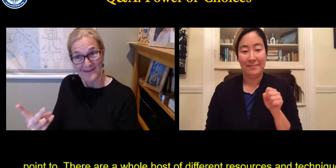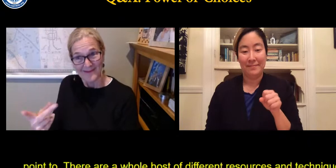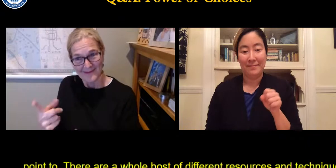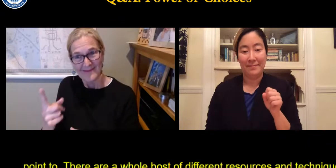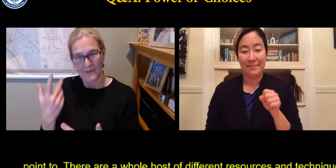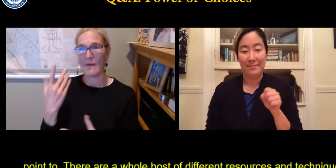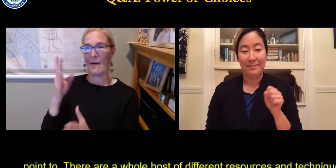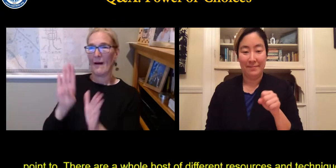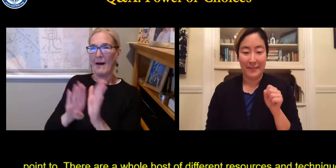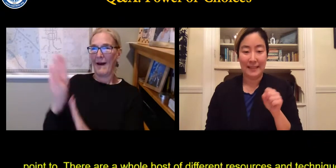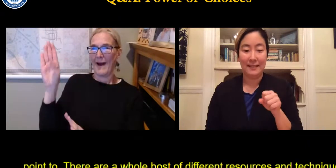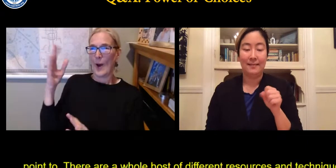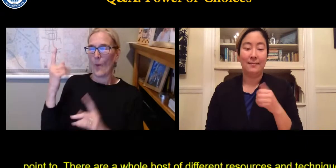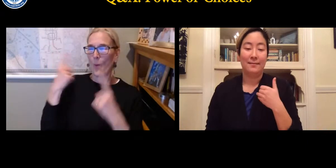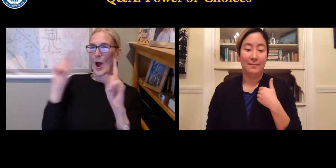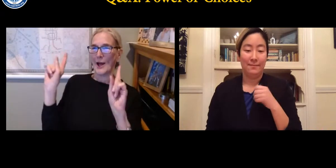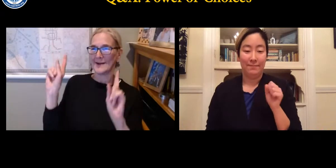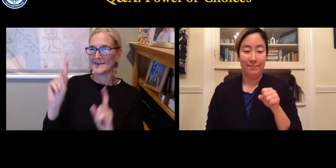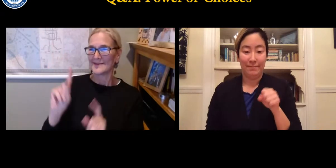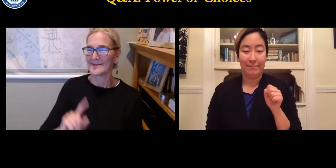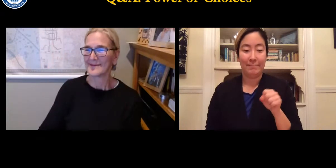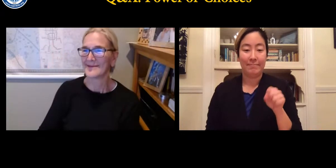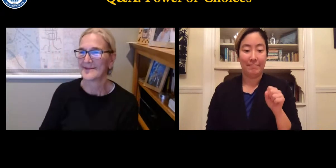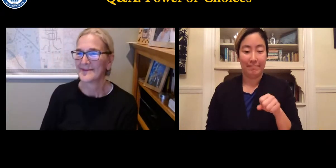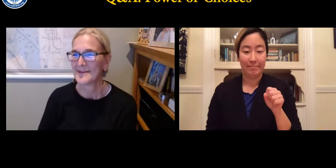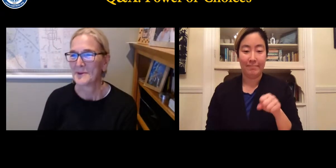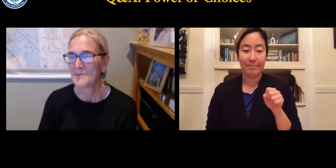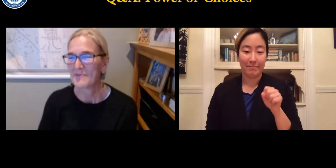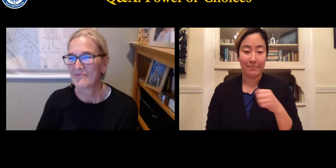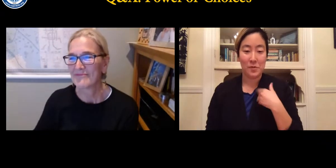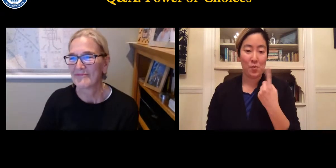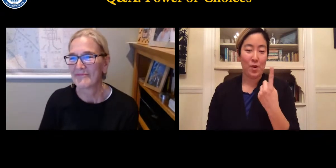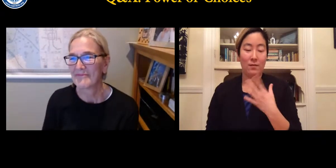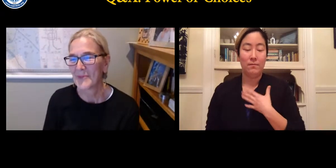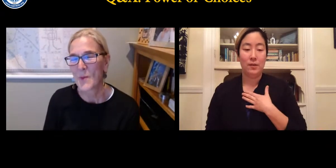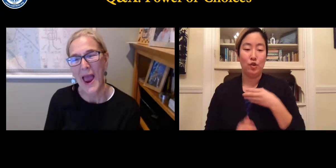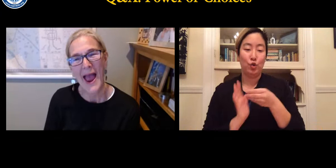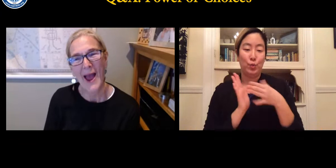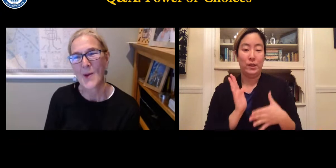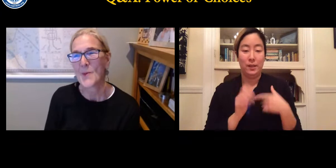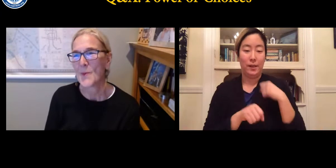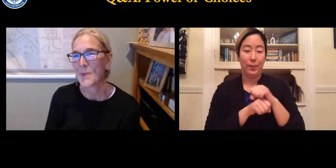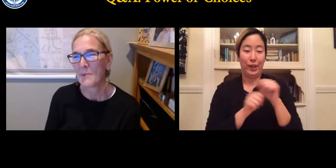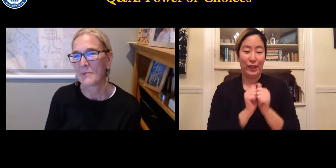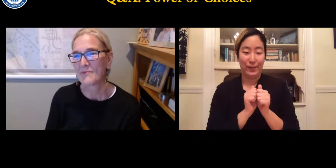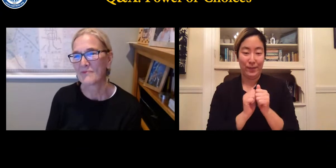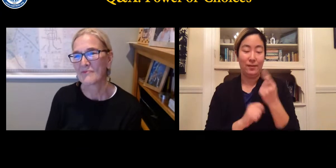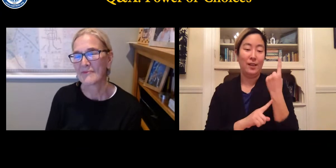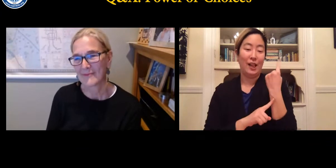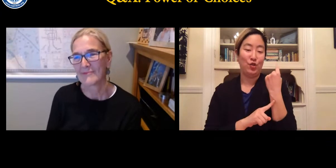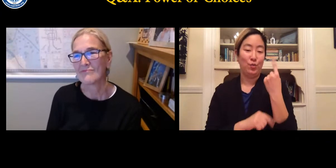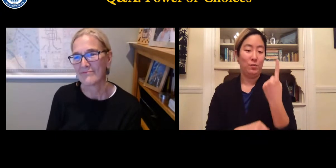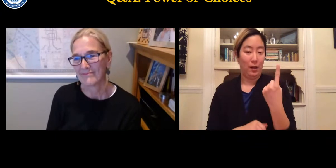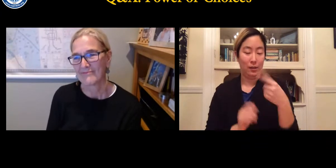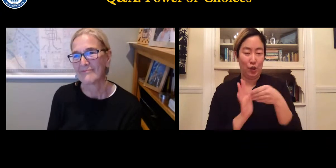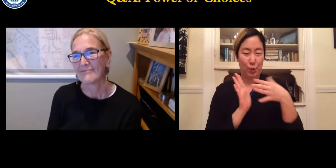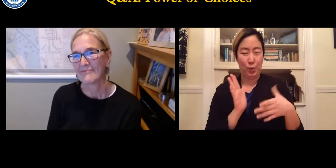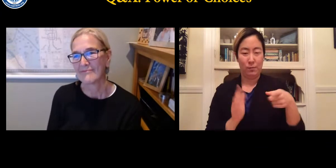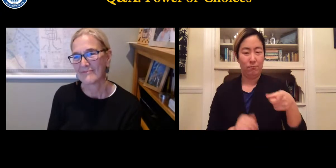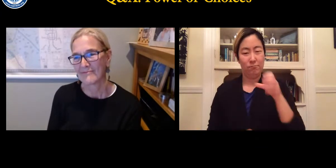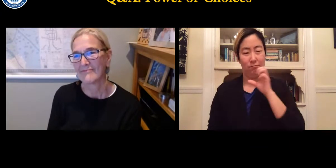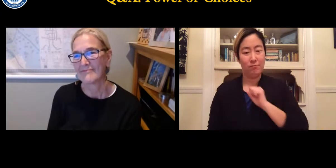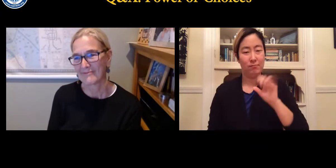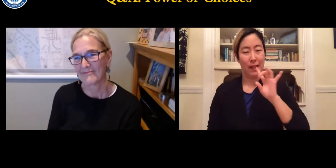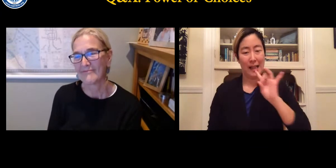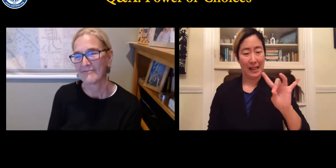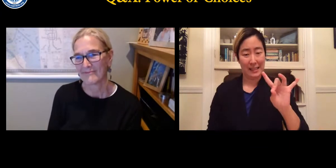of these therapies, using maybe your expressive method? Have you seen success stories? This is